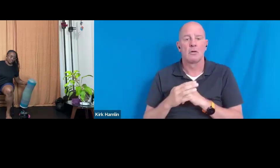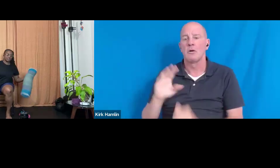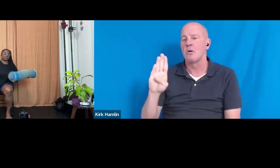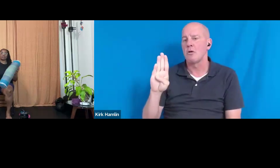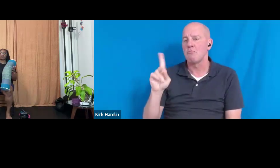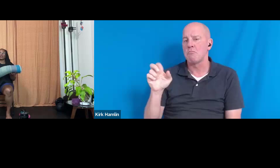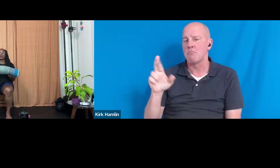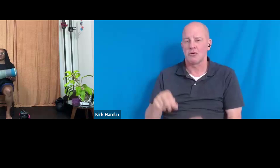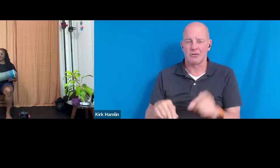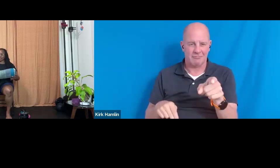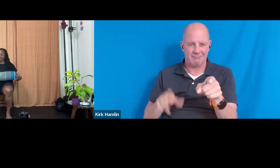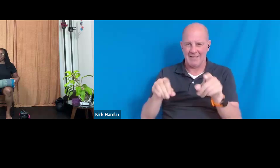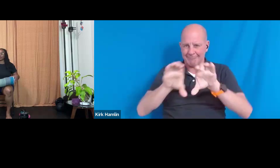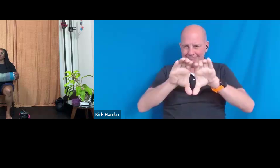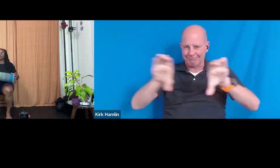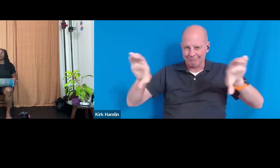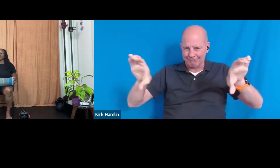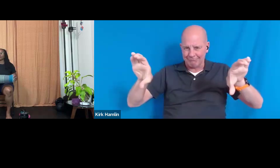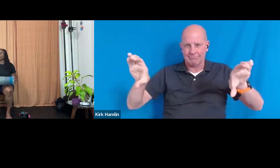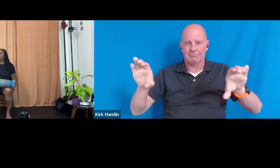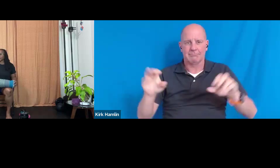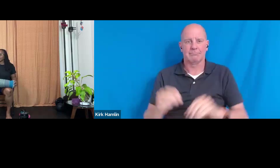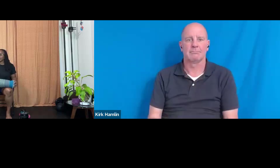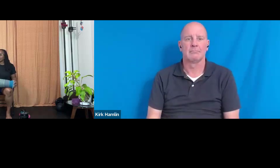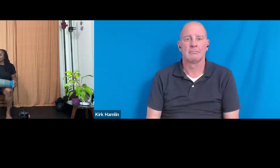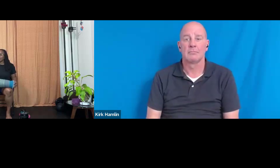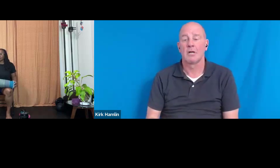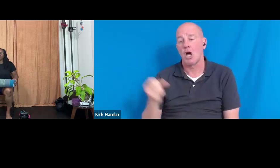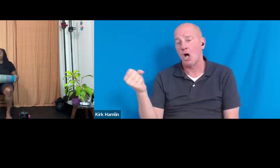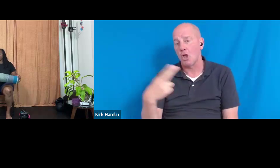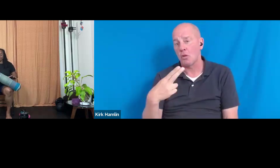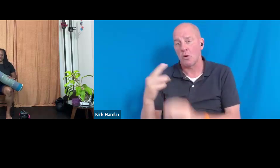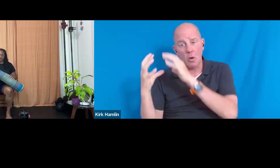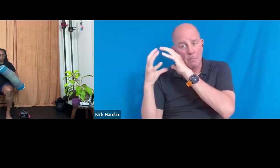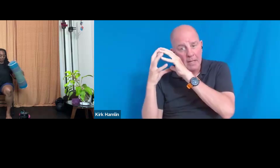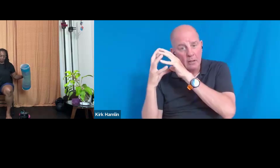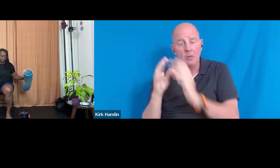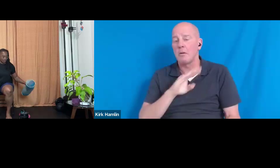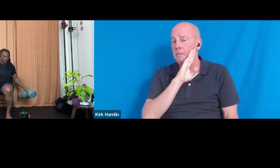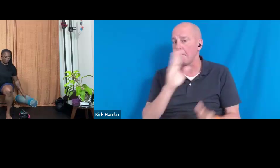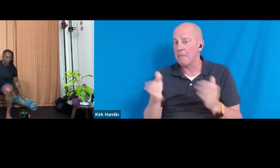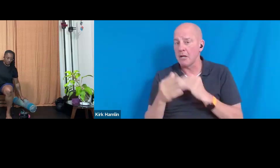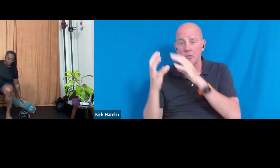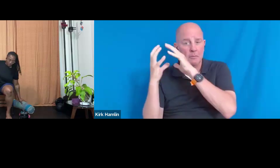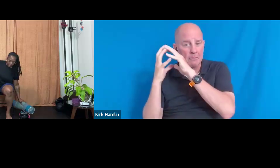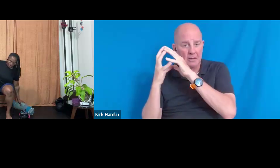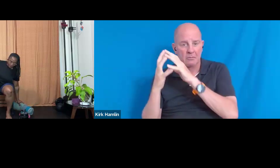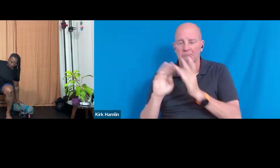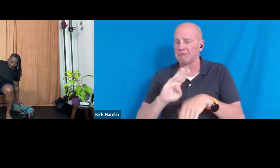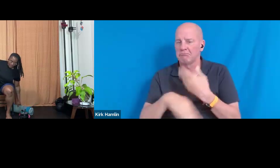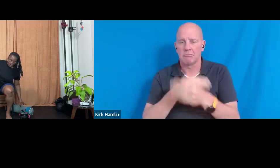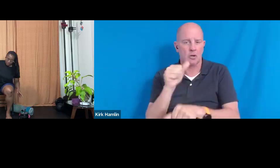a cylindrical pillow, if you have any of those, or a throw pillow, or your bedroom pillow. Those all